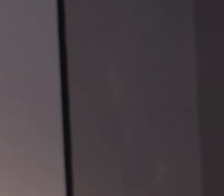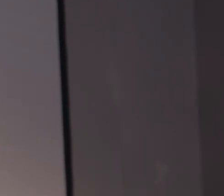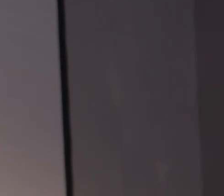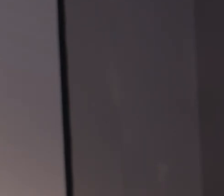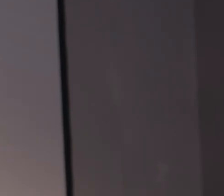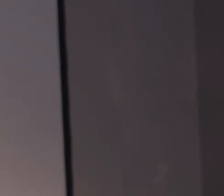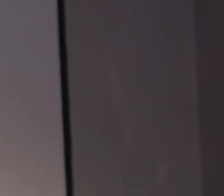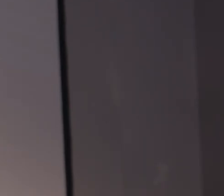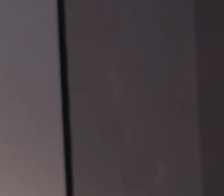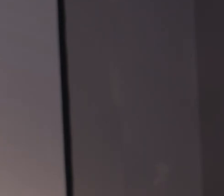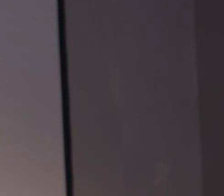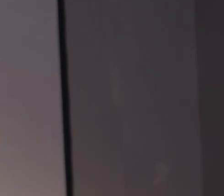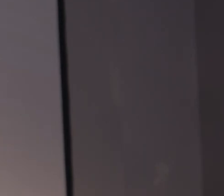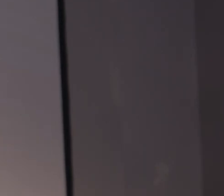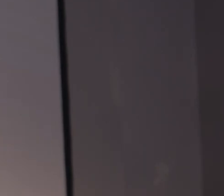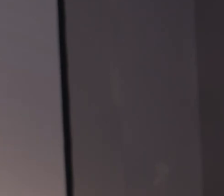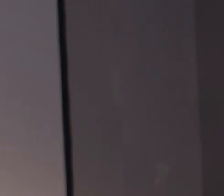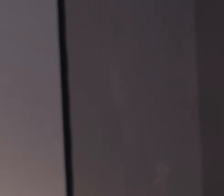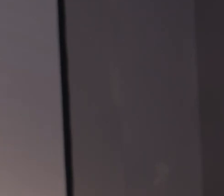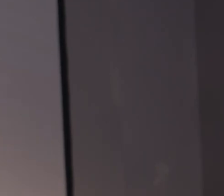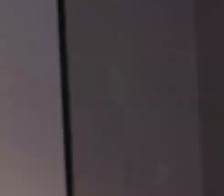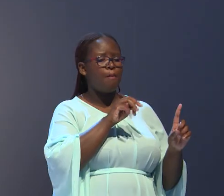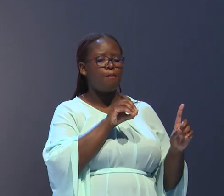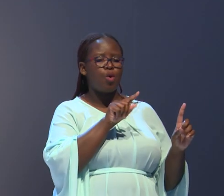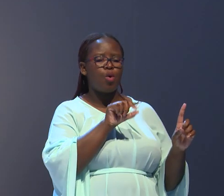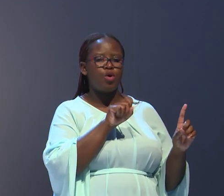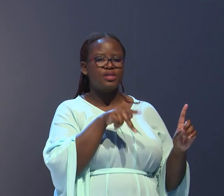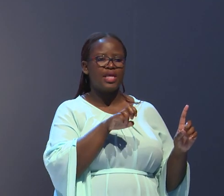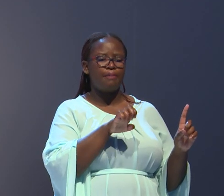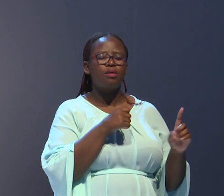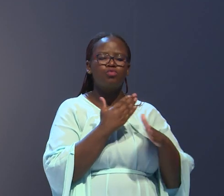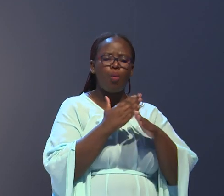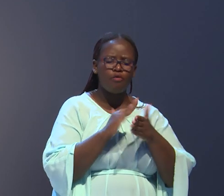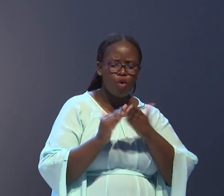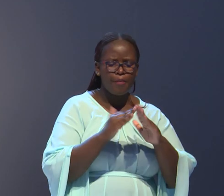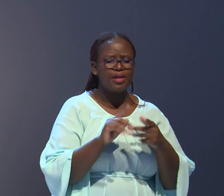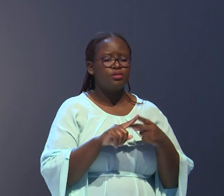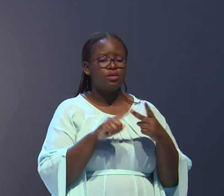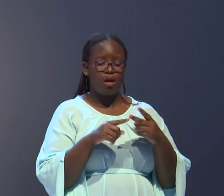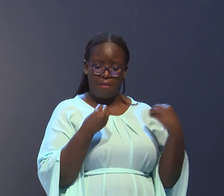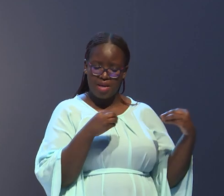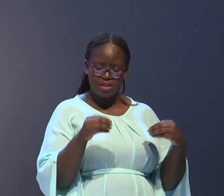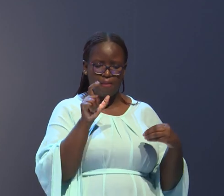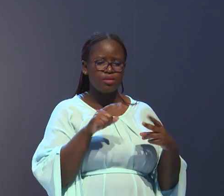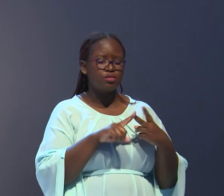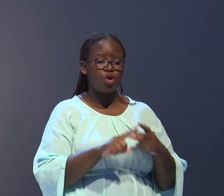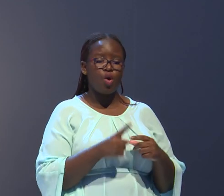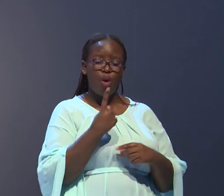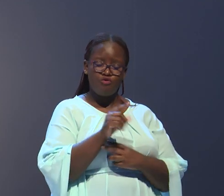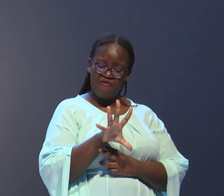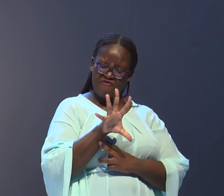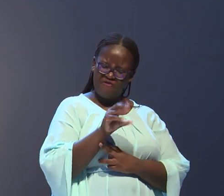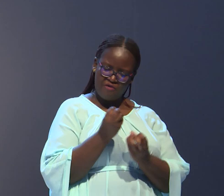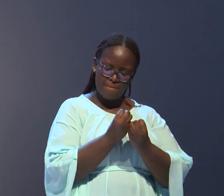woman? Dr. Precious Moloi-Motsepe is a philanthropist and an entrepreneur and is recognized as one of the 50 most